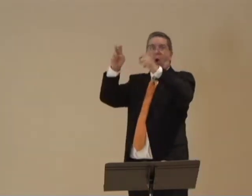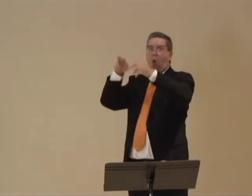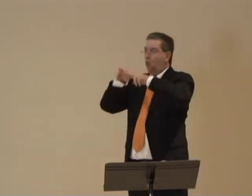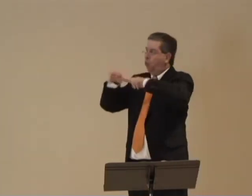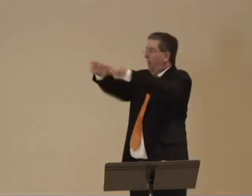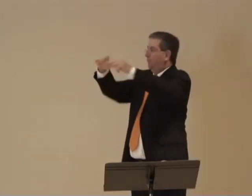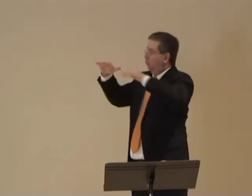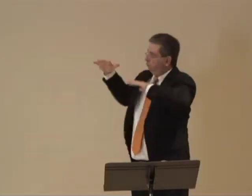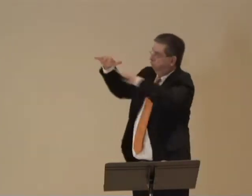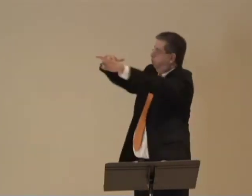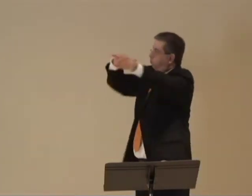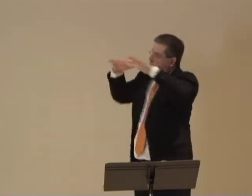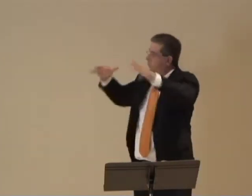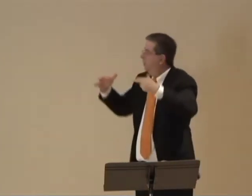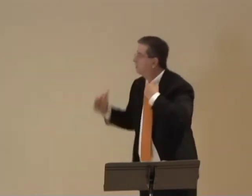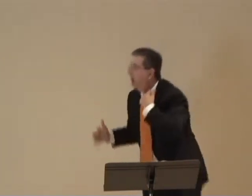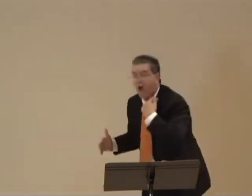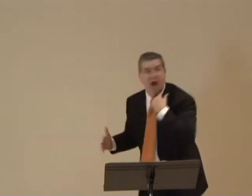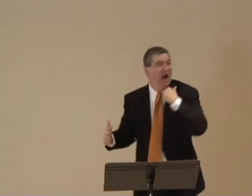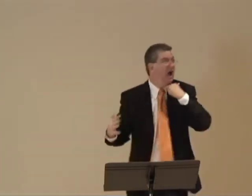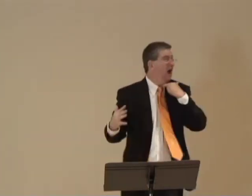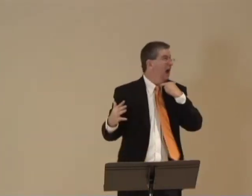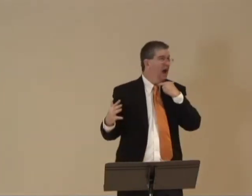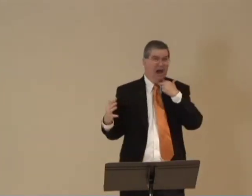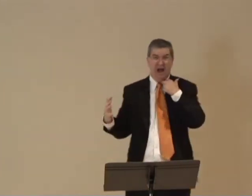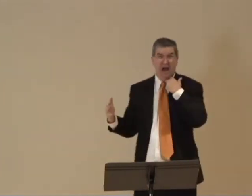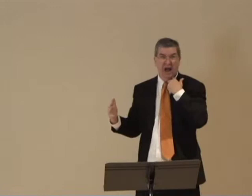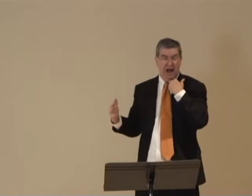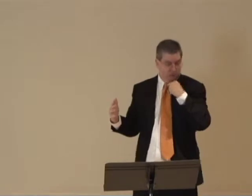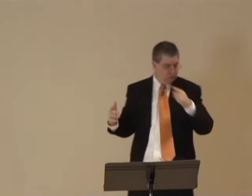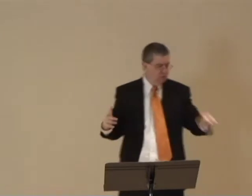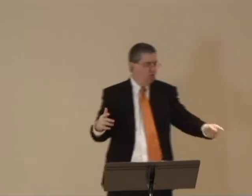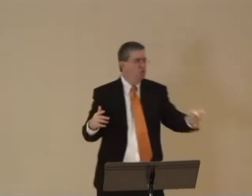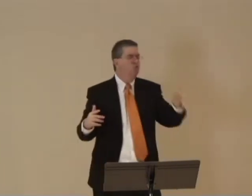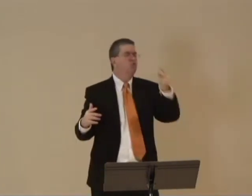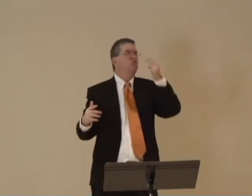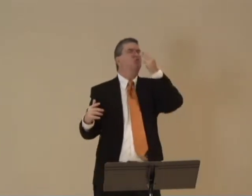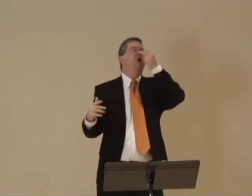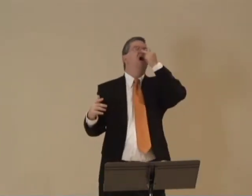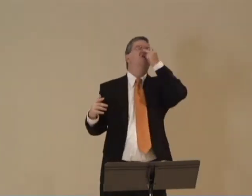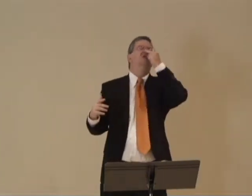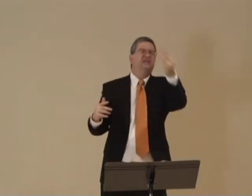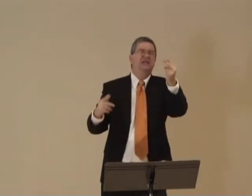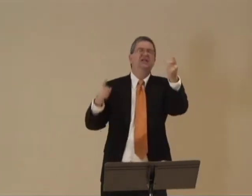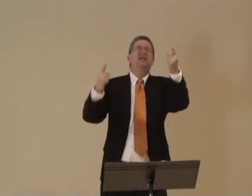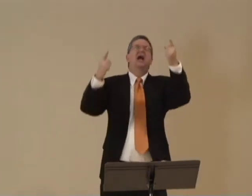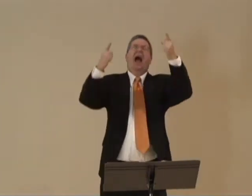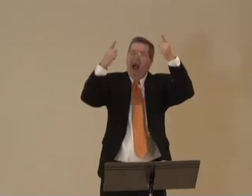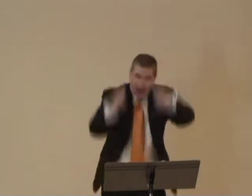They thought it was the end of the road. There was no place to go. They were stuck there at the Red Sea.